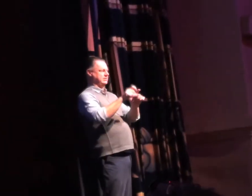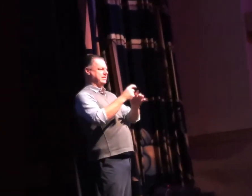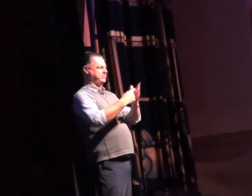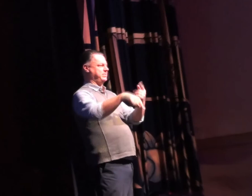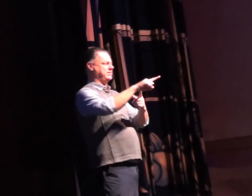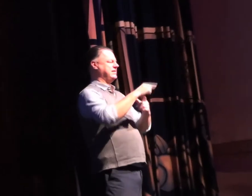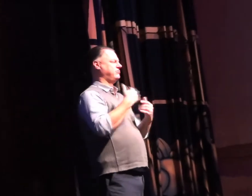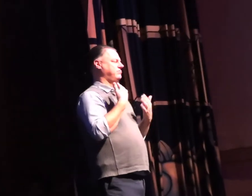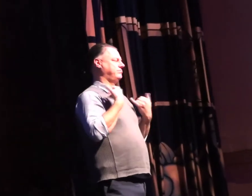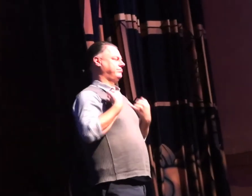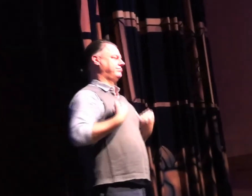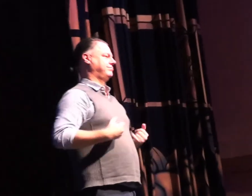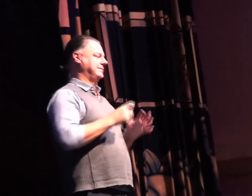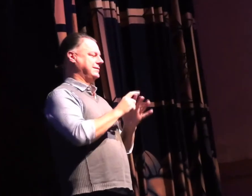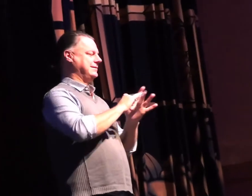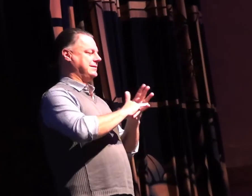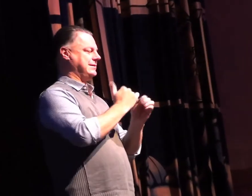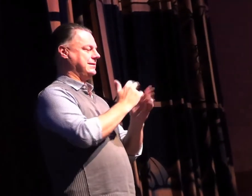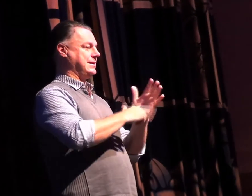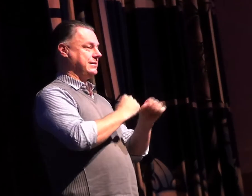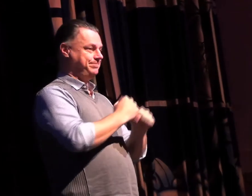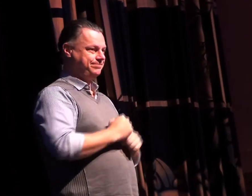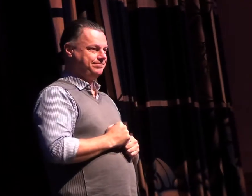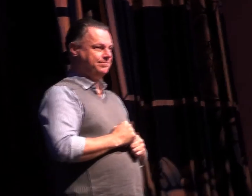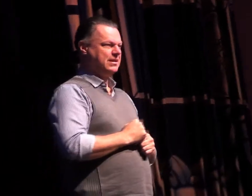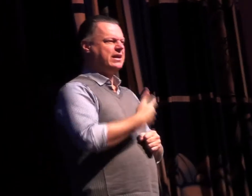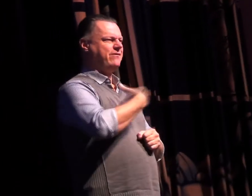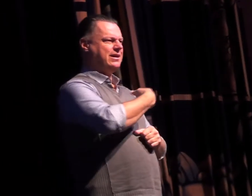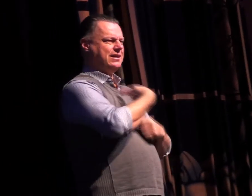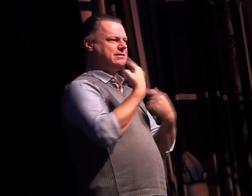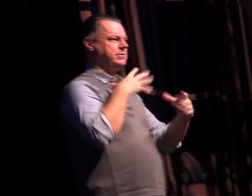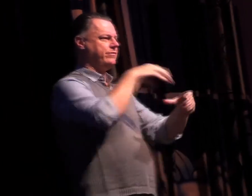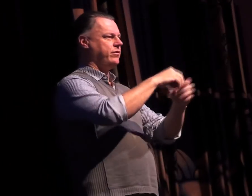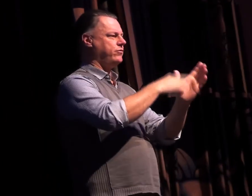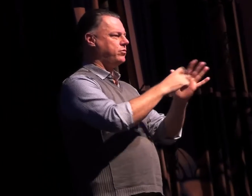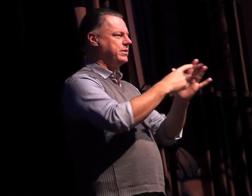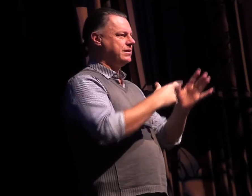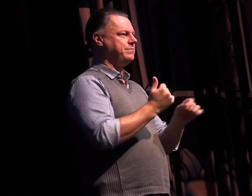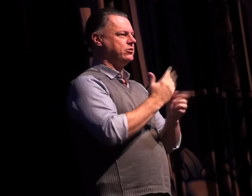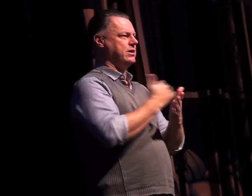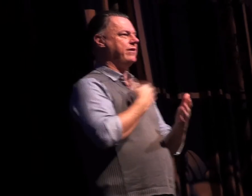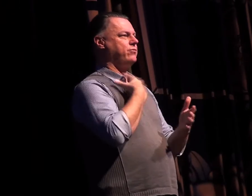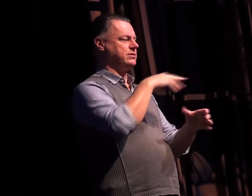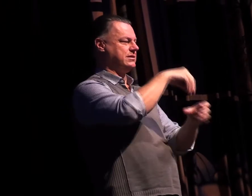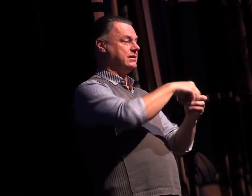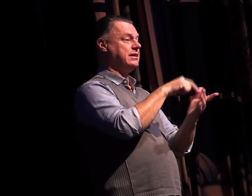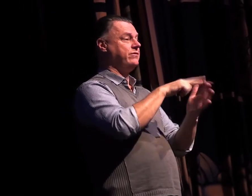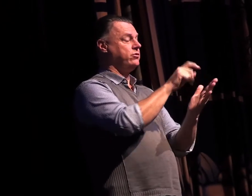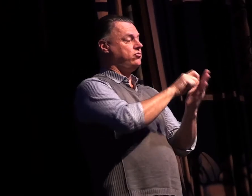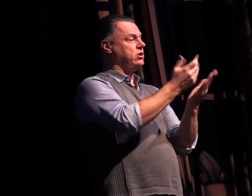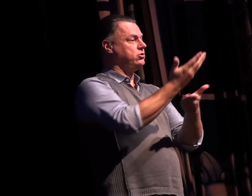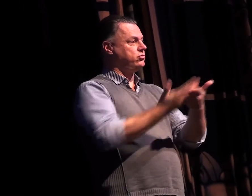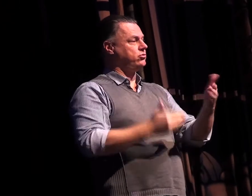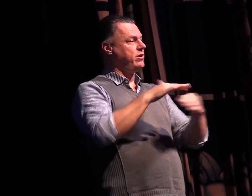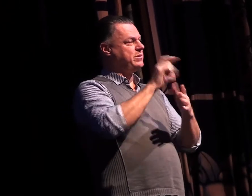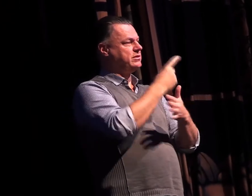was disgusting. Invite us to be involved in the media. Centre our voices. If you're writing a story on